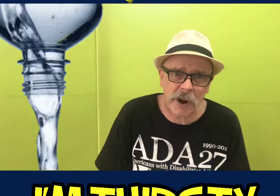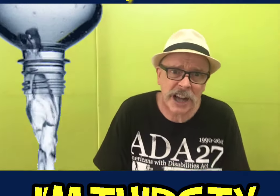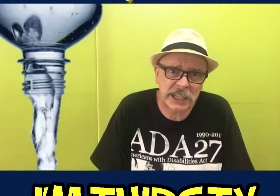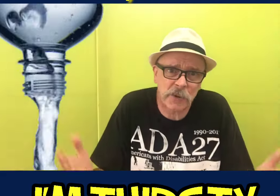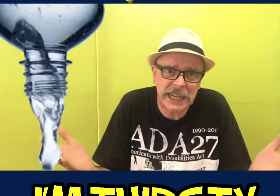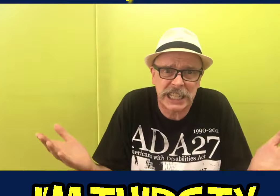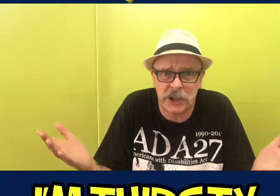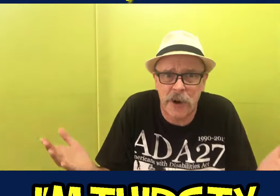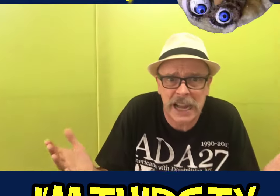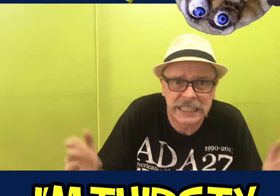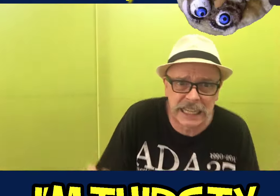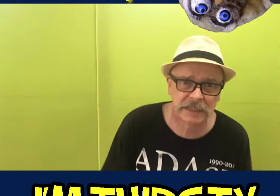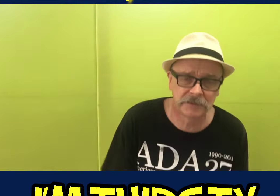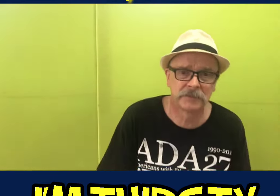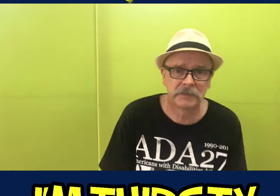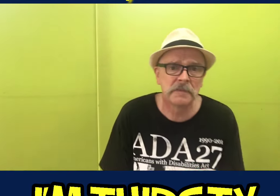Water. What do you want?